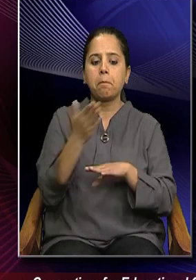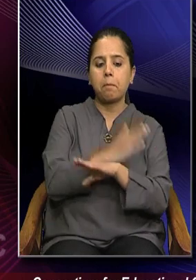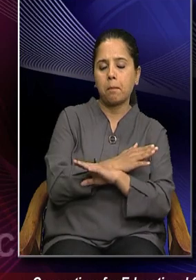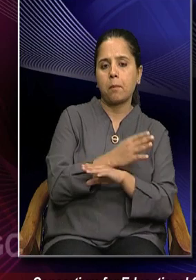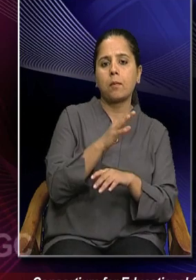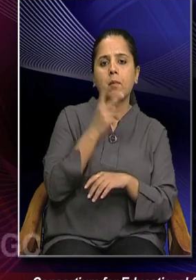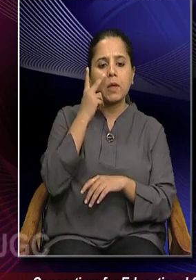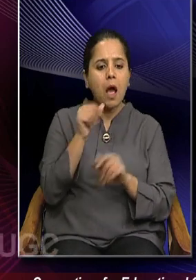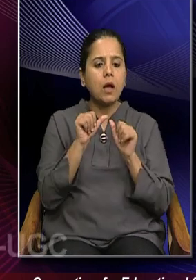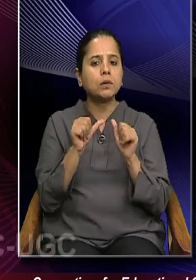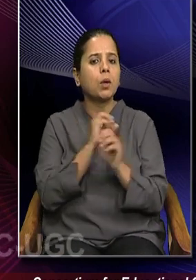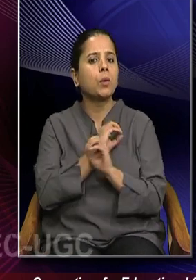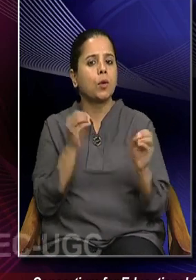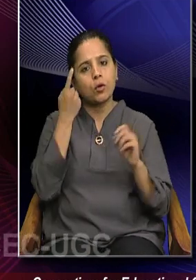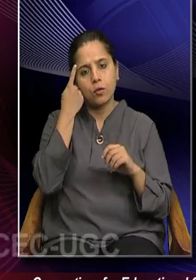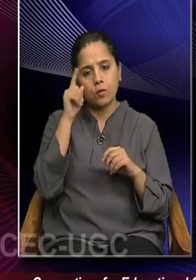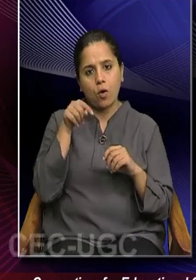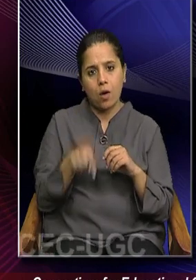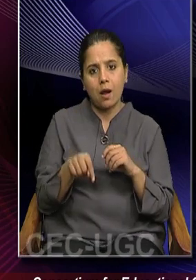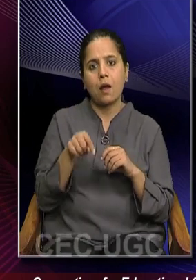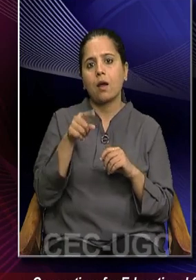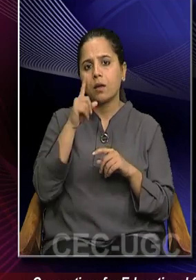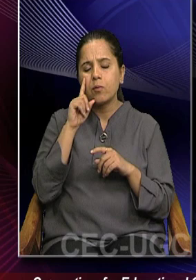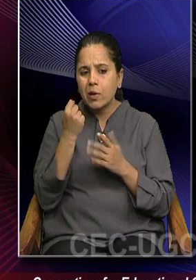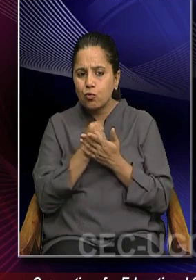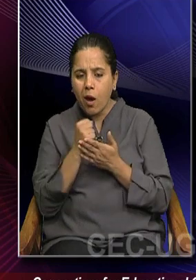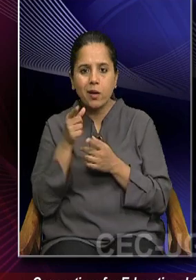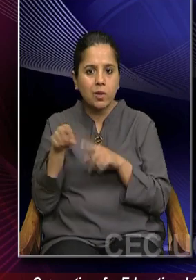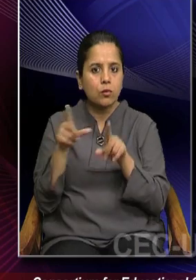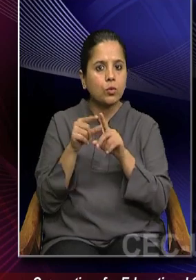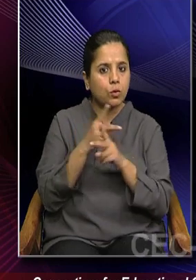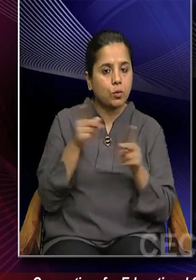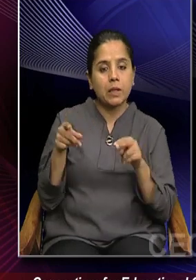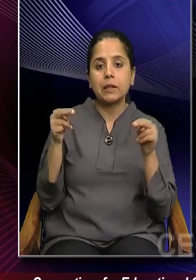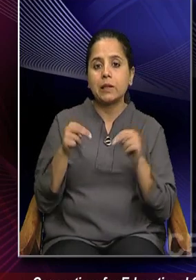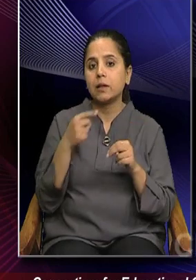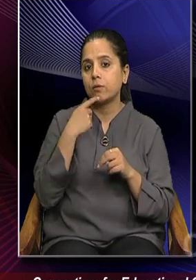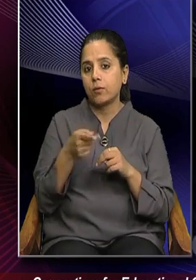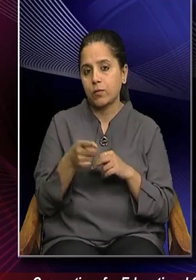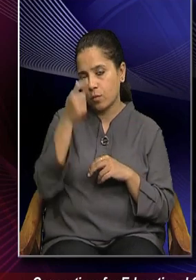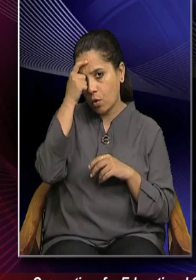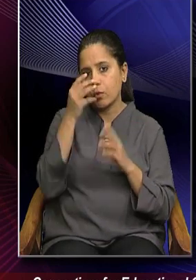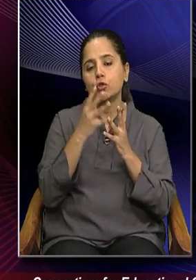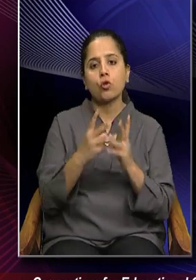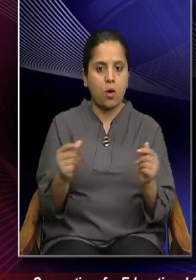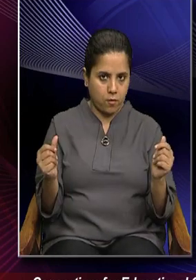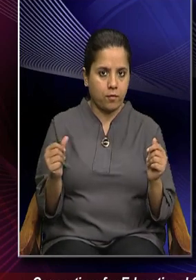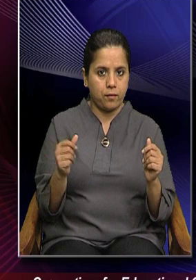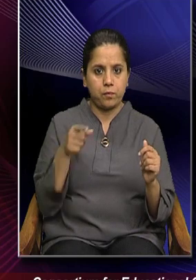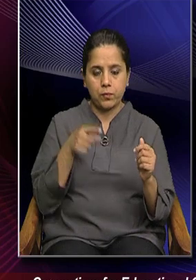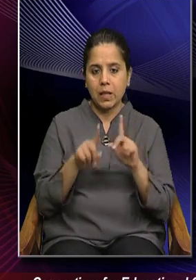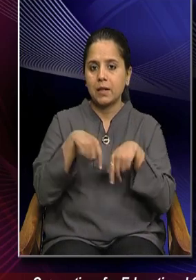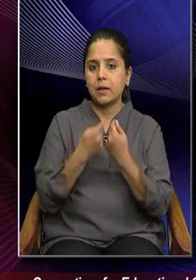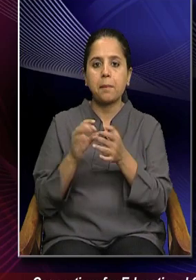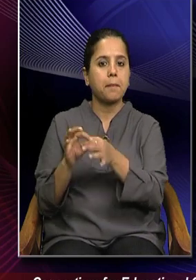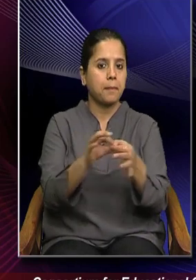predetermined answers for the experiment they do, which require the problem solving, the